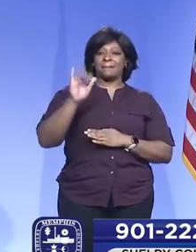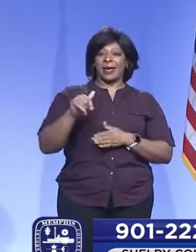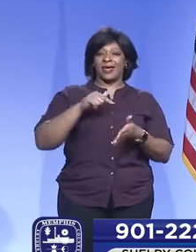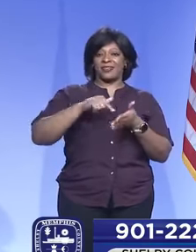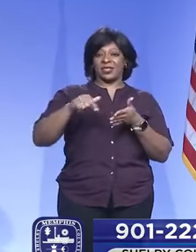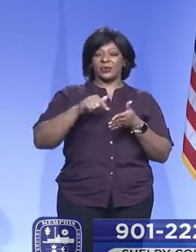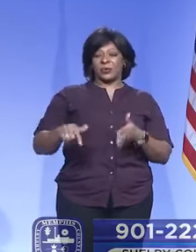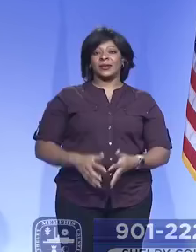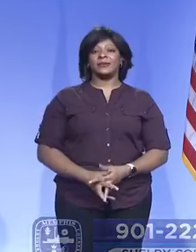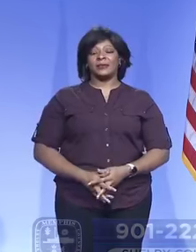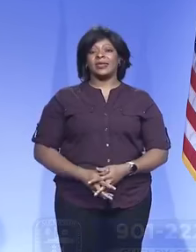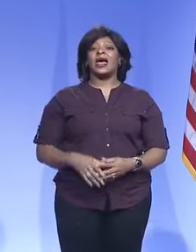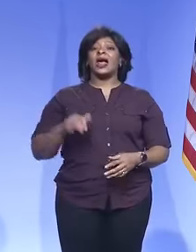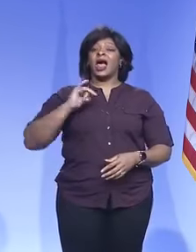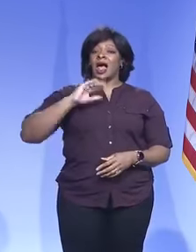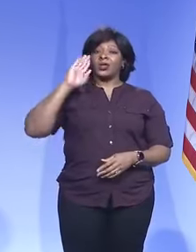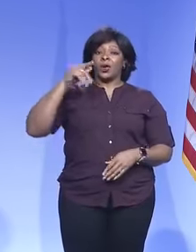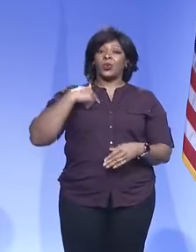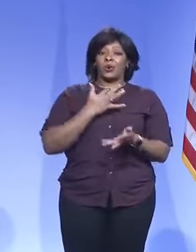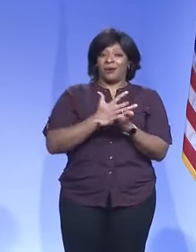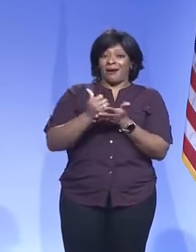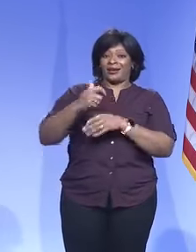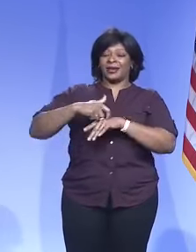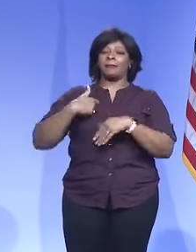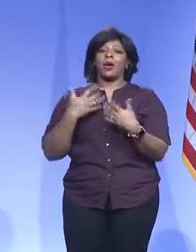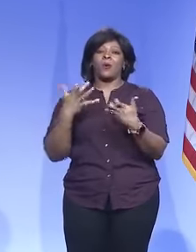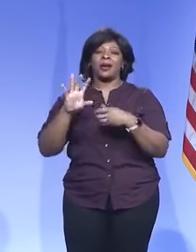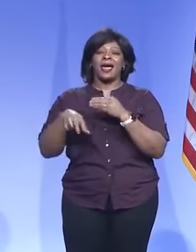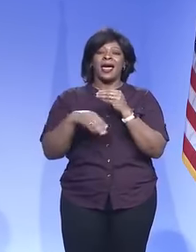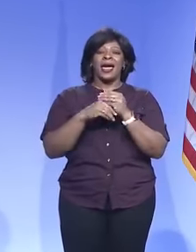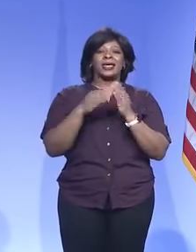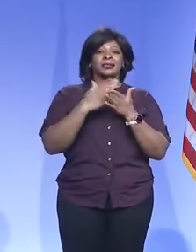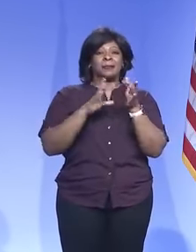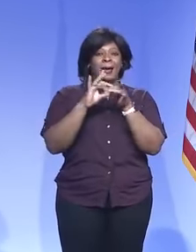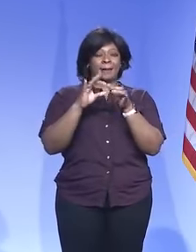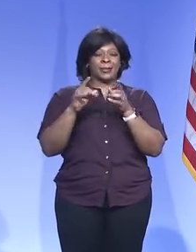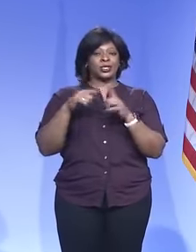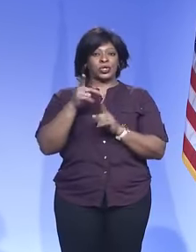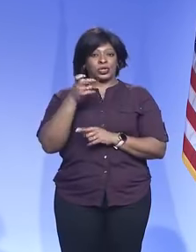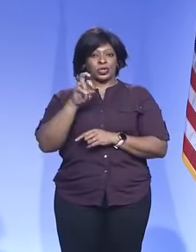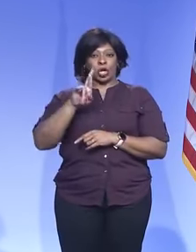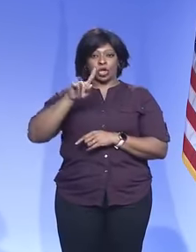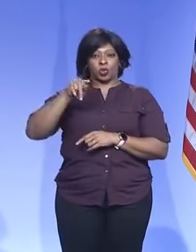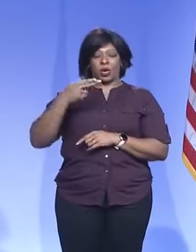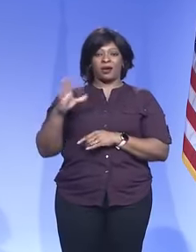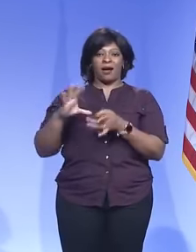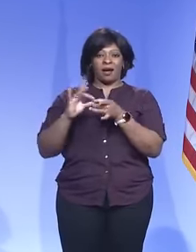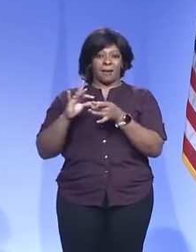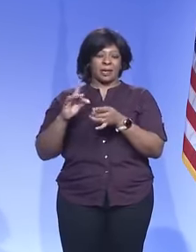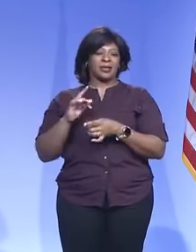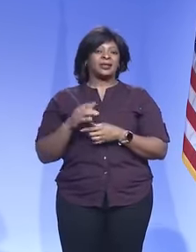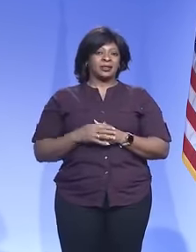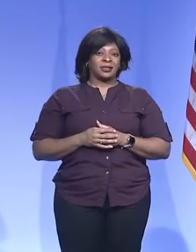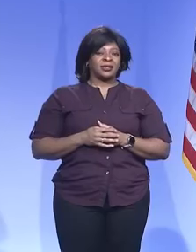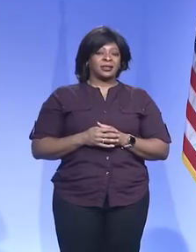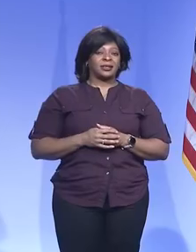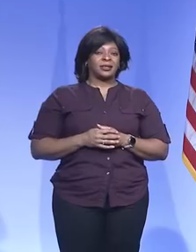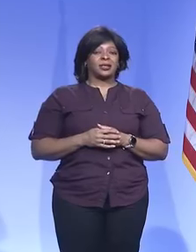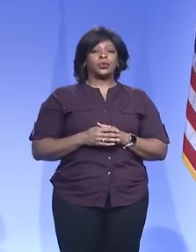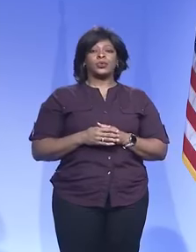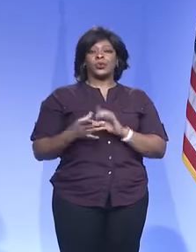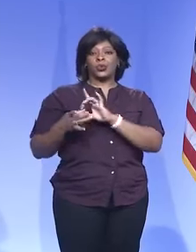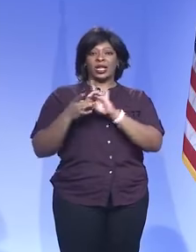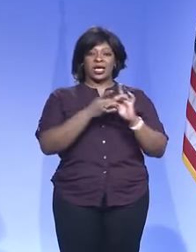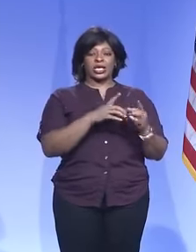this week. And I know we're running on time, so I wanted to add a few comments to Dr. Randolph's comments